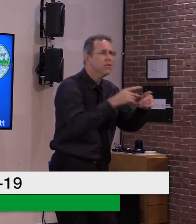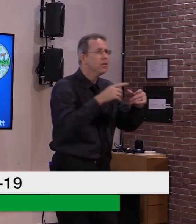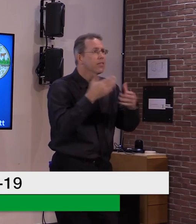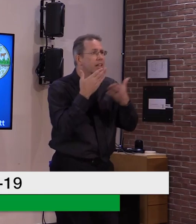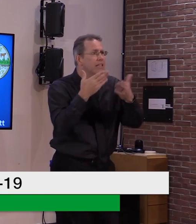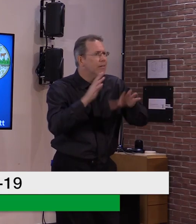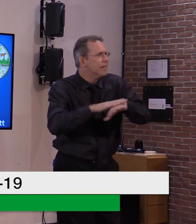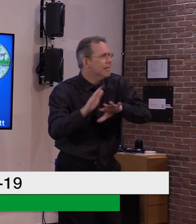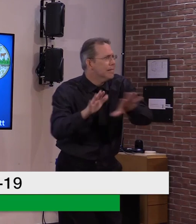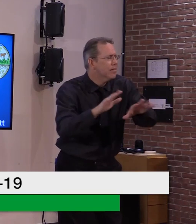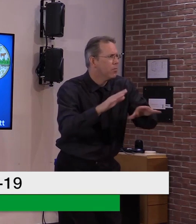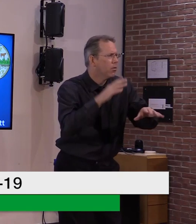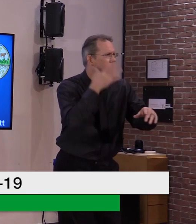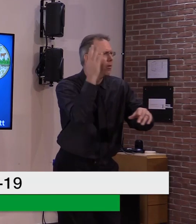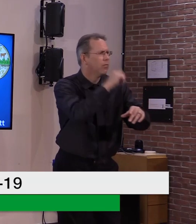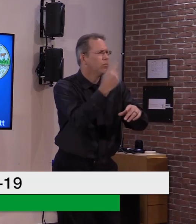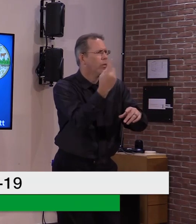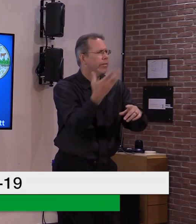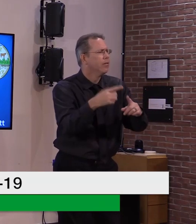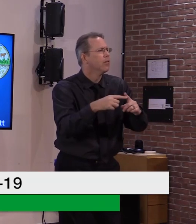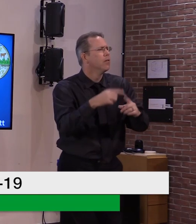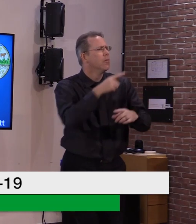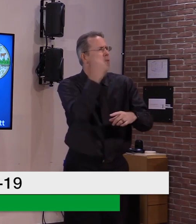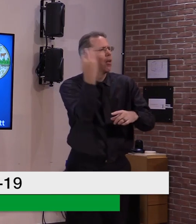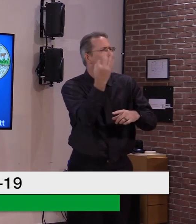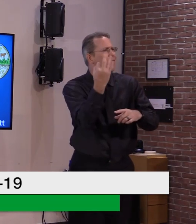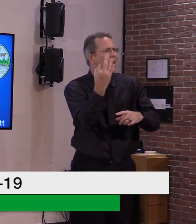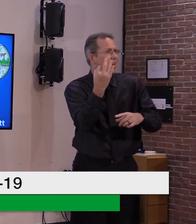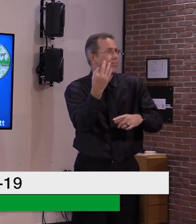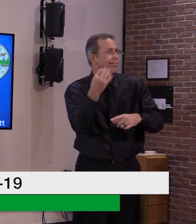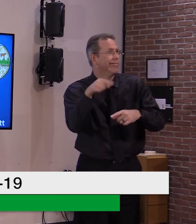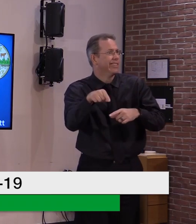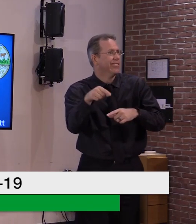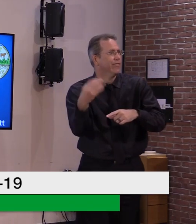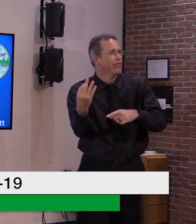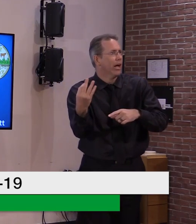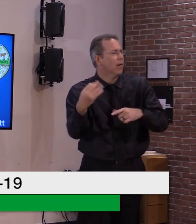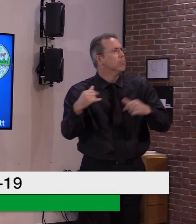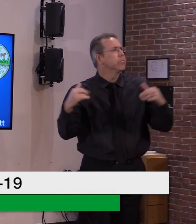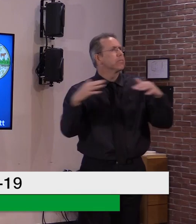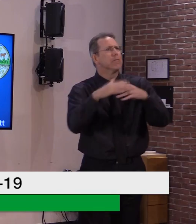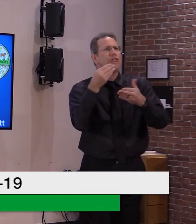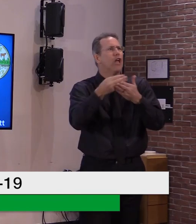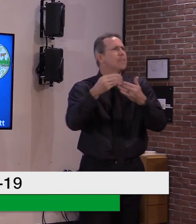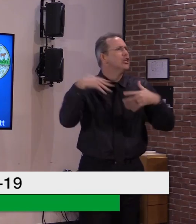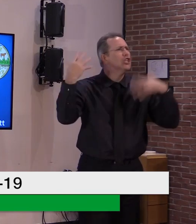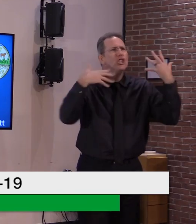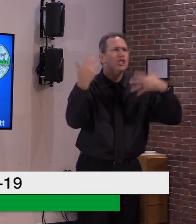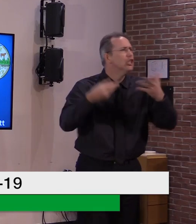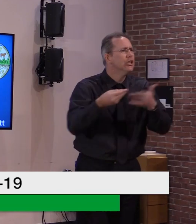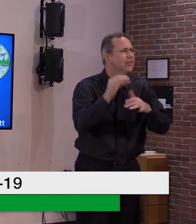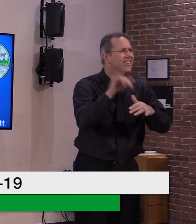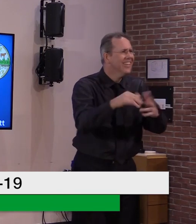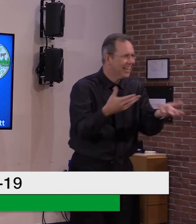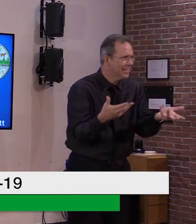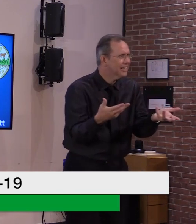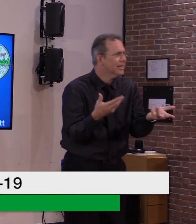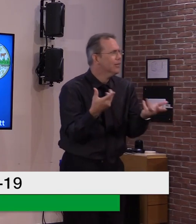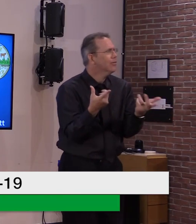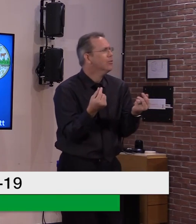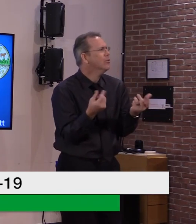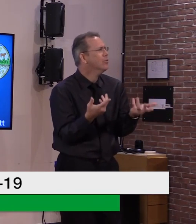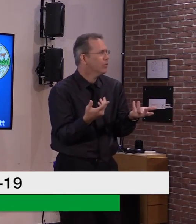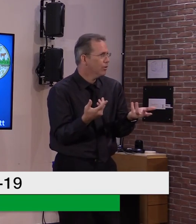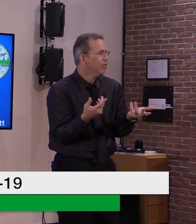that um they're not letting mobs and lots of people in it and ignoring you know these social